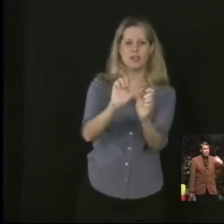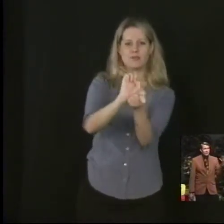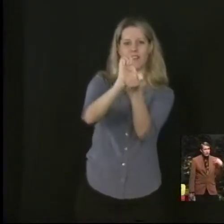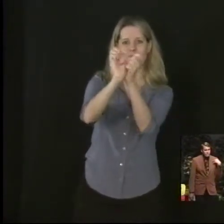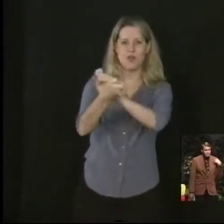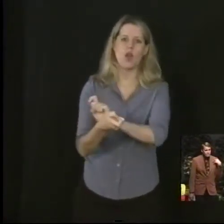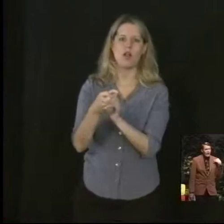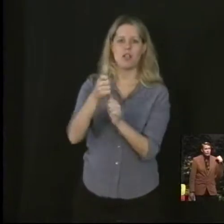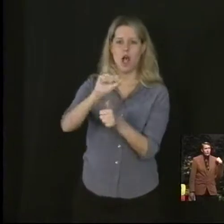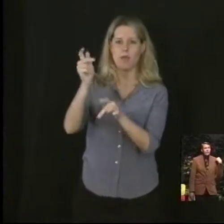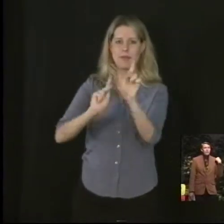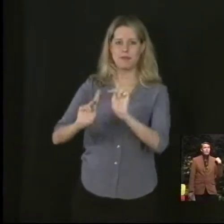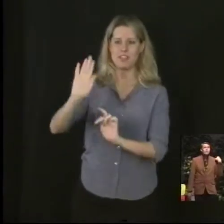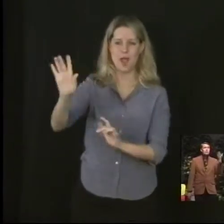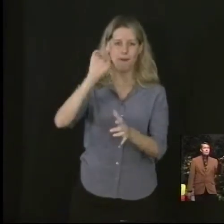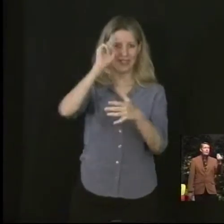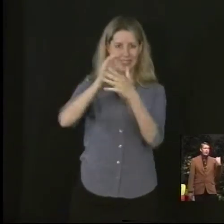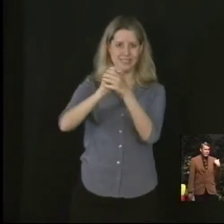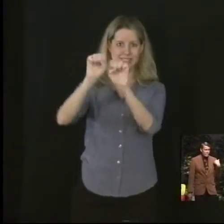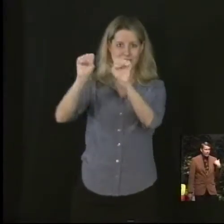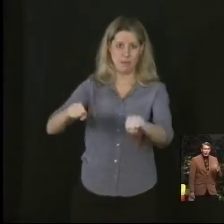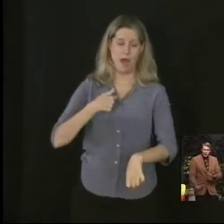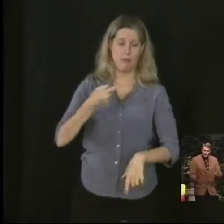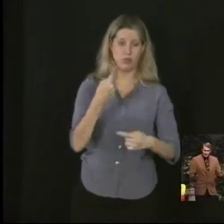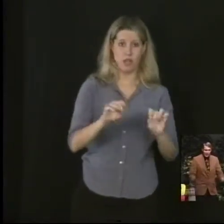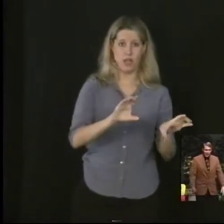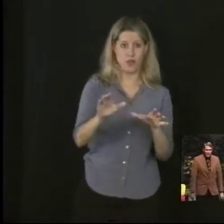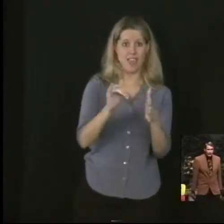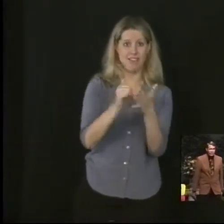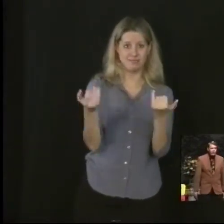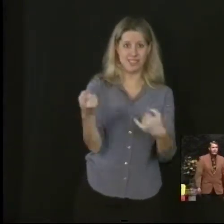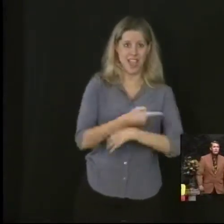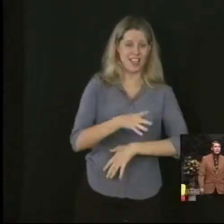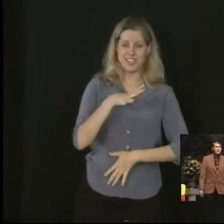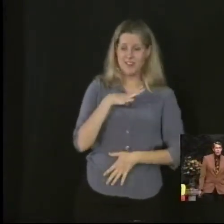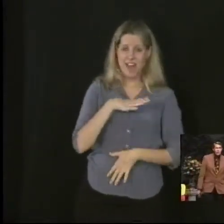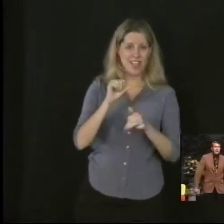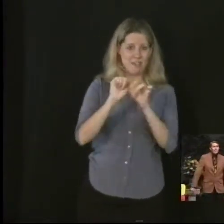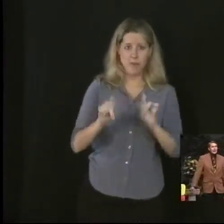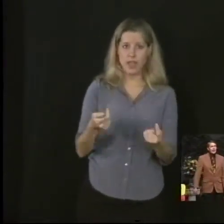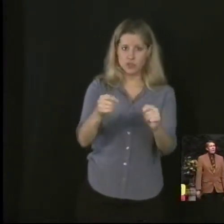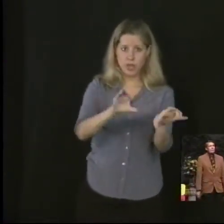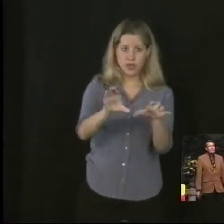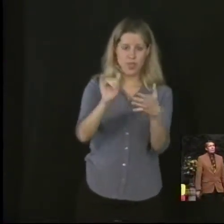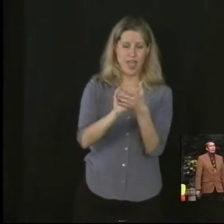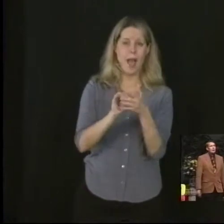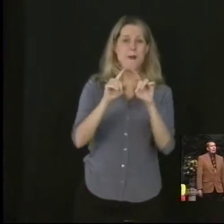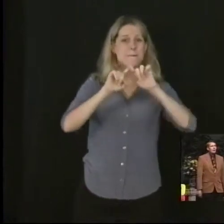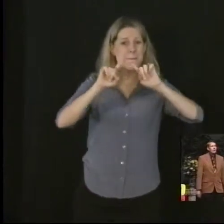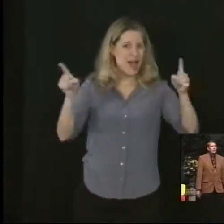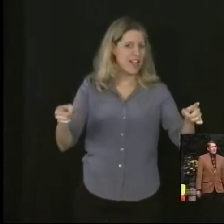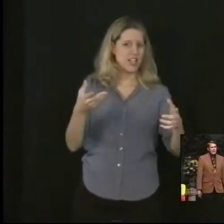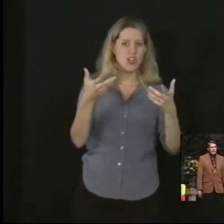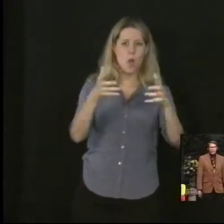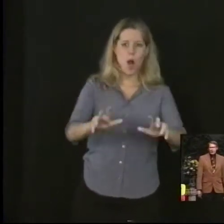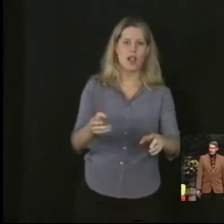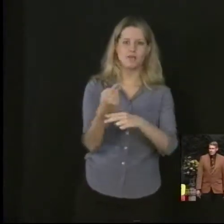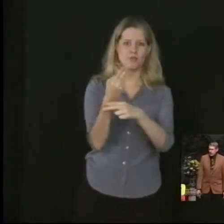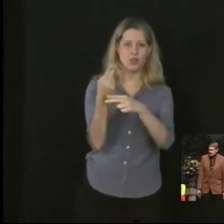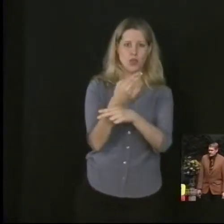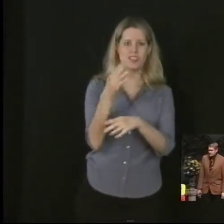their belief system. I'm going to try to convert you to my belief system. That's perfectly fine for everybody to try to do that. However, you don't want to use lies